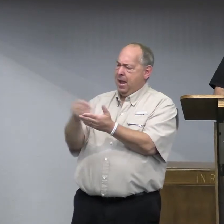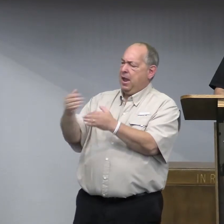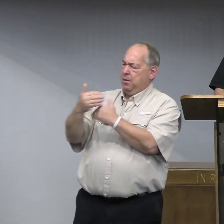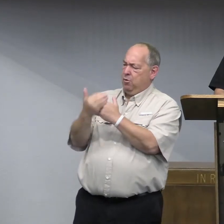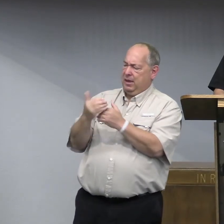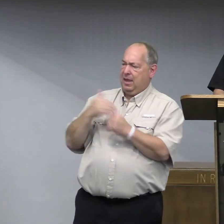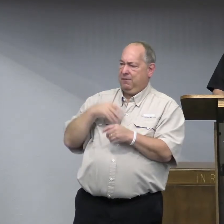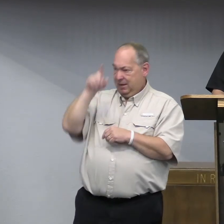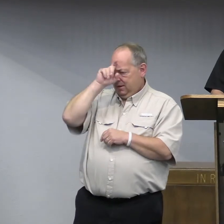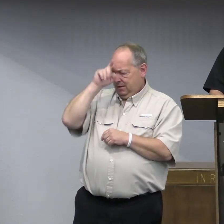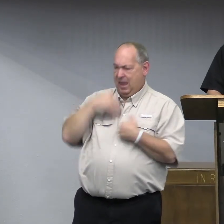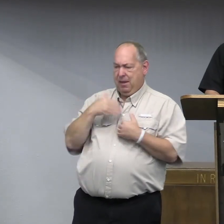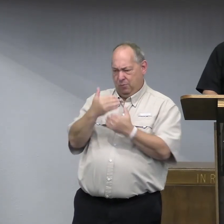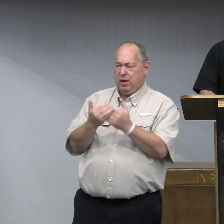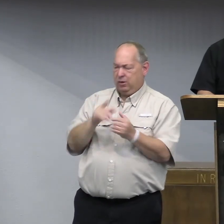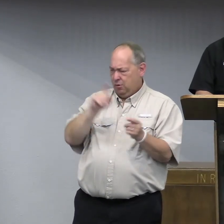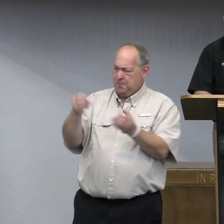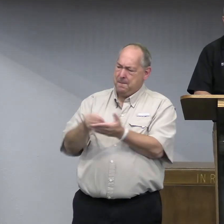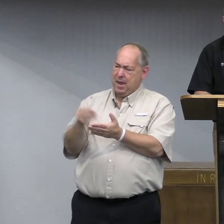in Egypt.